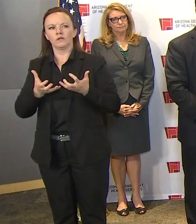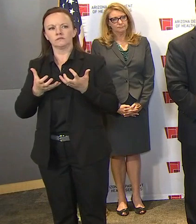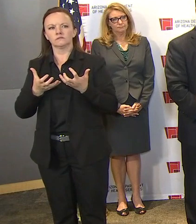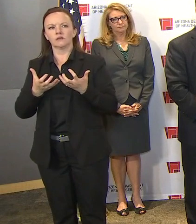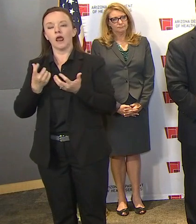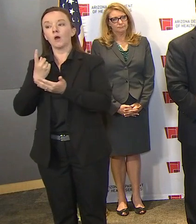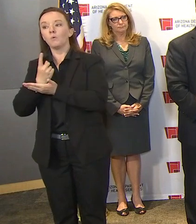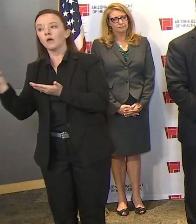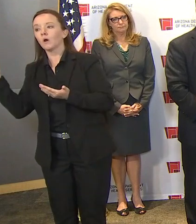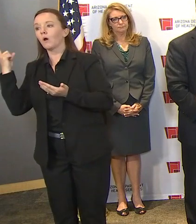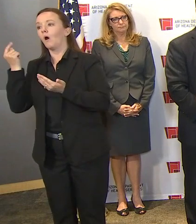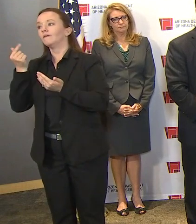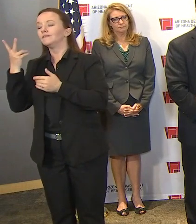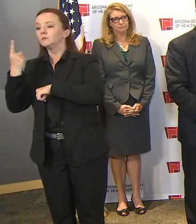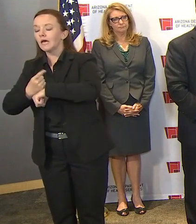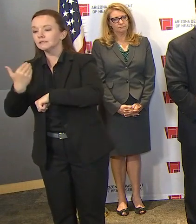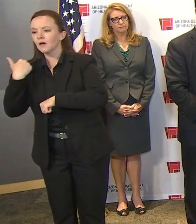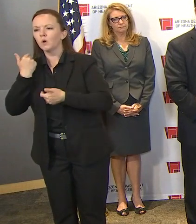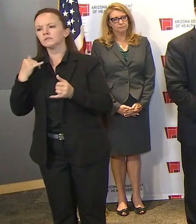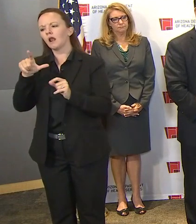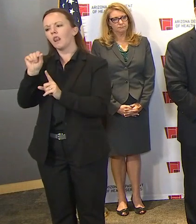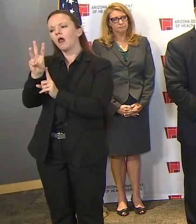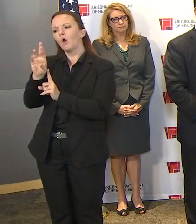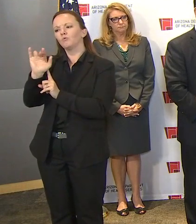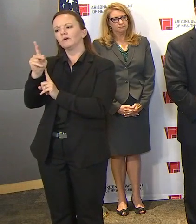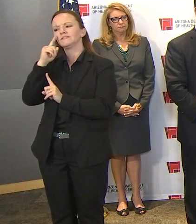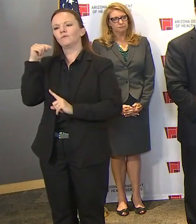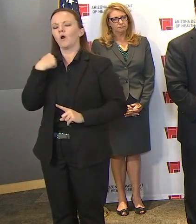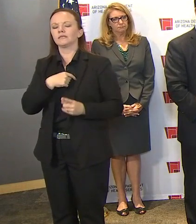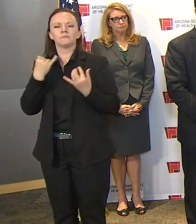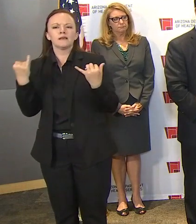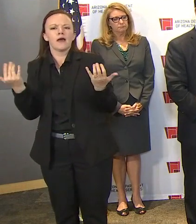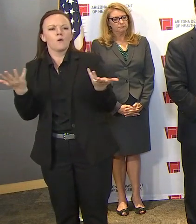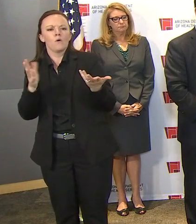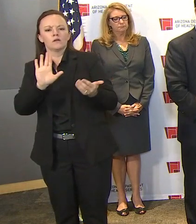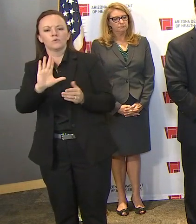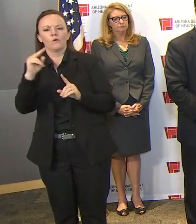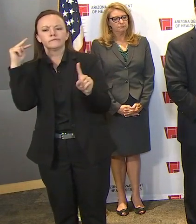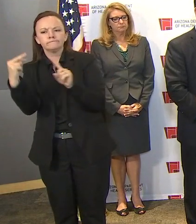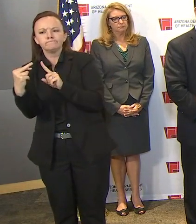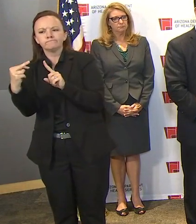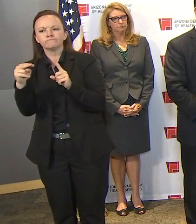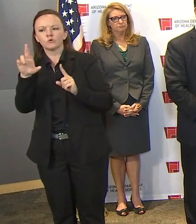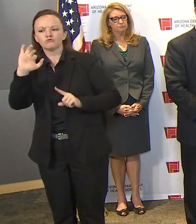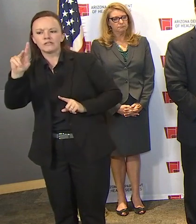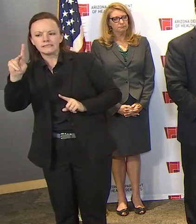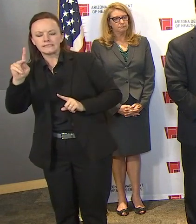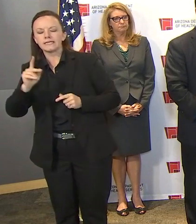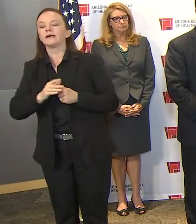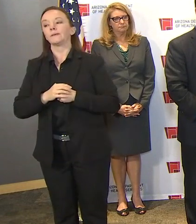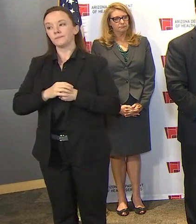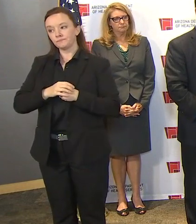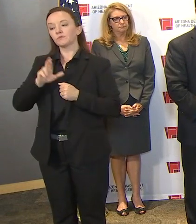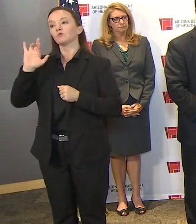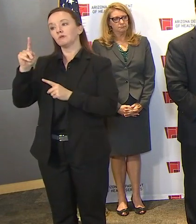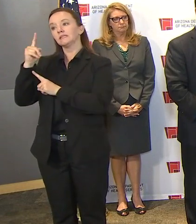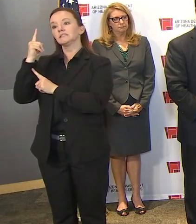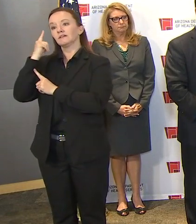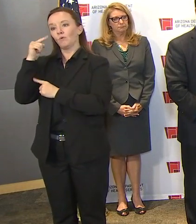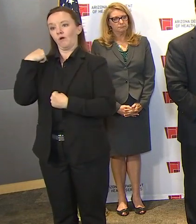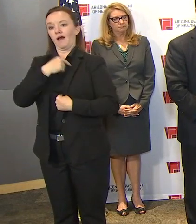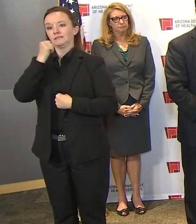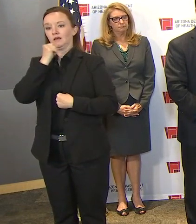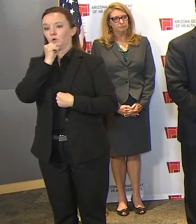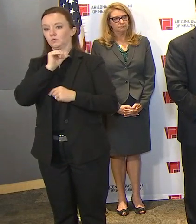or a few days ago, it was still low. What would you say at this time? I would say that the risk to Arizonans is